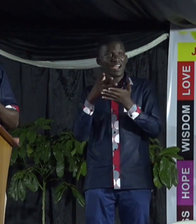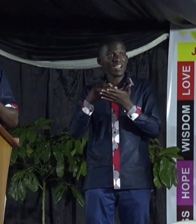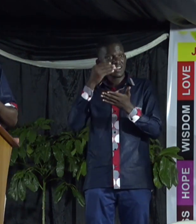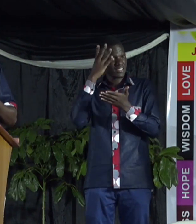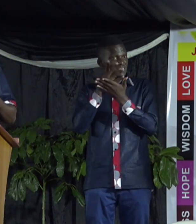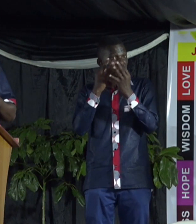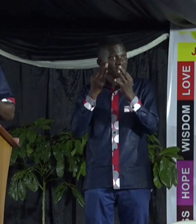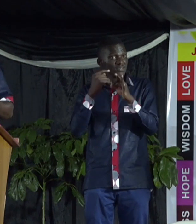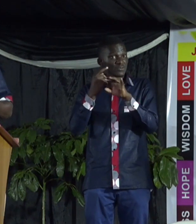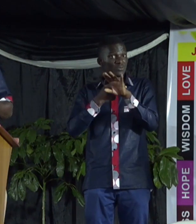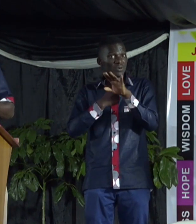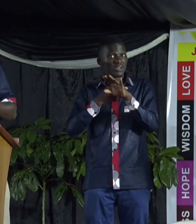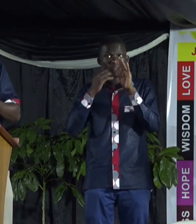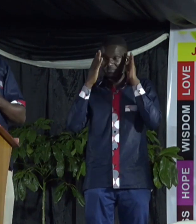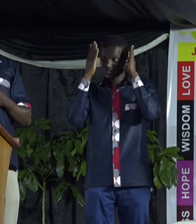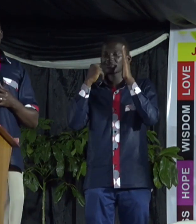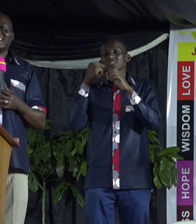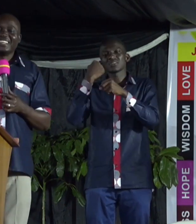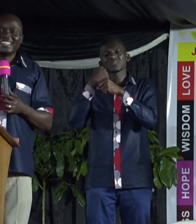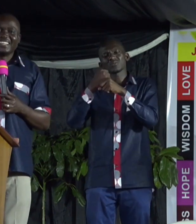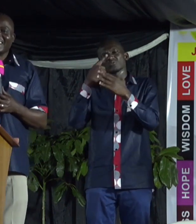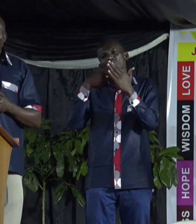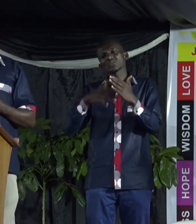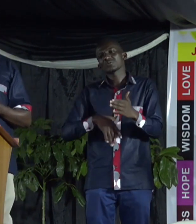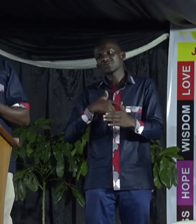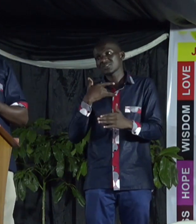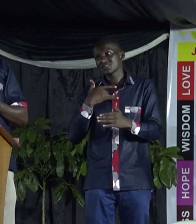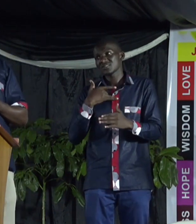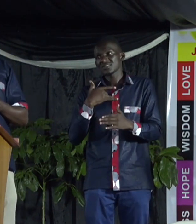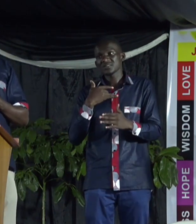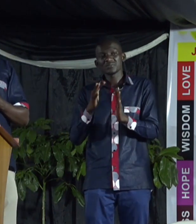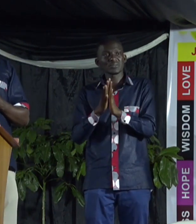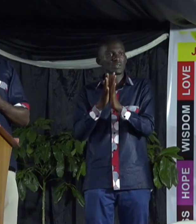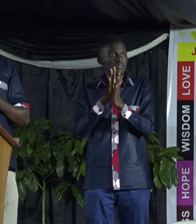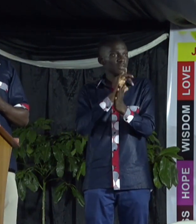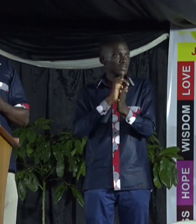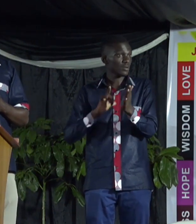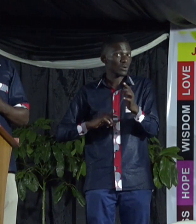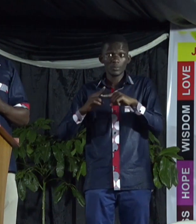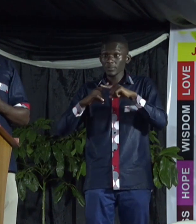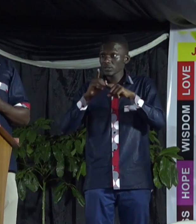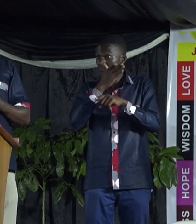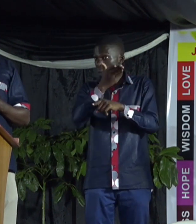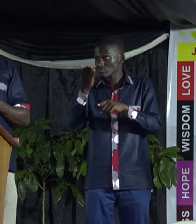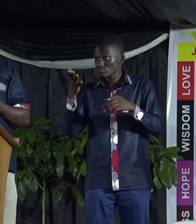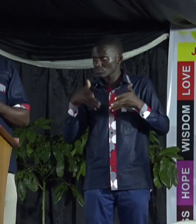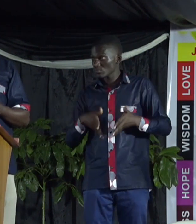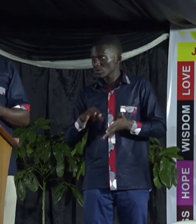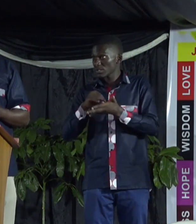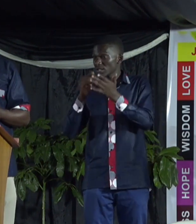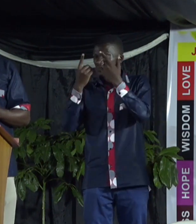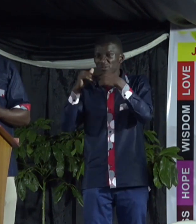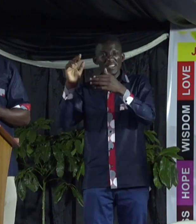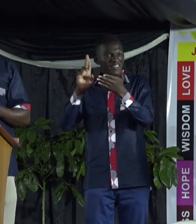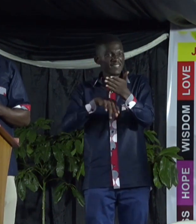one thing from Bishop. He says, do what you feel on your inside. Praise be to Jesus. But Christians, we are failing